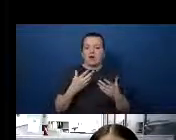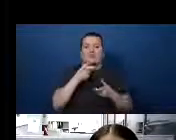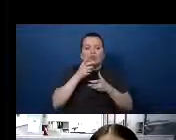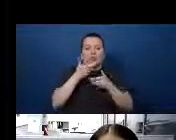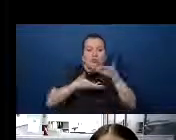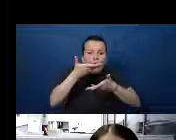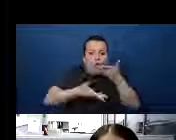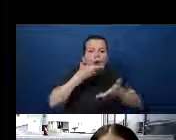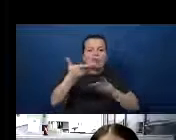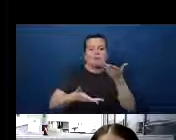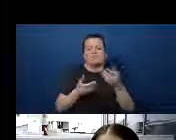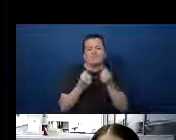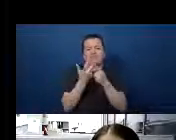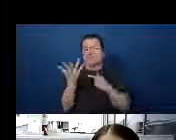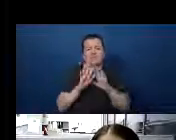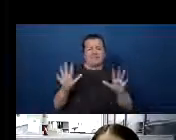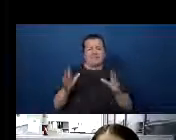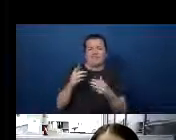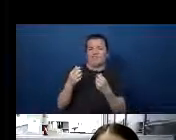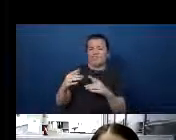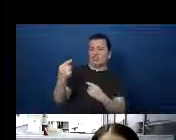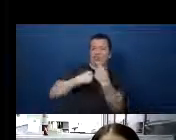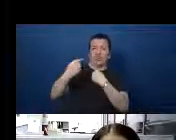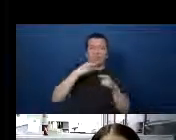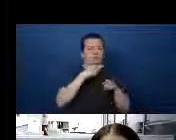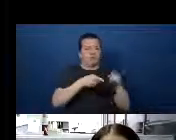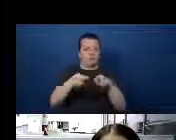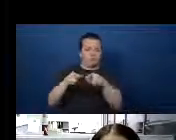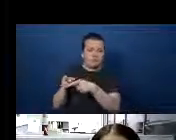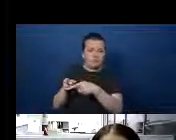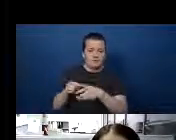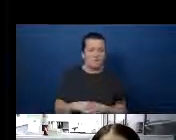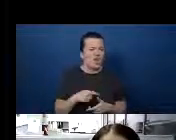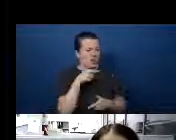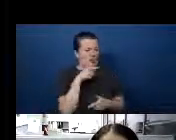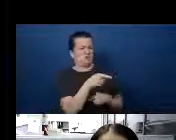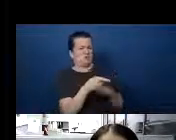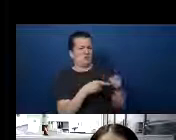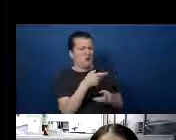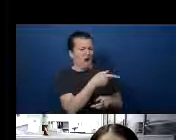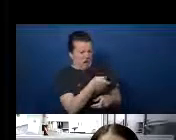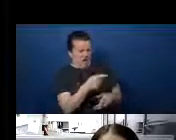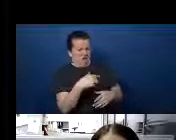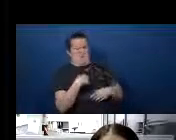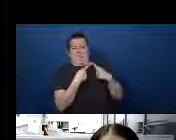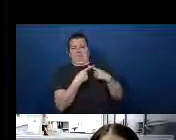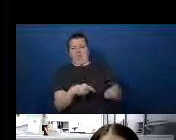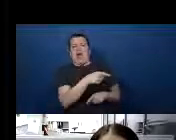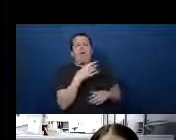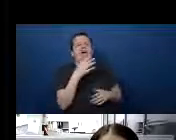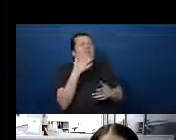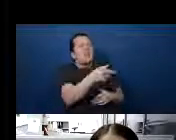Verbal abuses such as what Li Jun said, "You are already like this, why don't you kill yourself?" were also